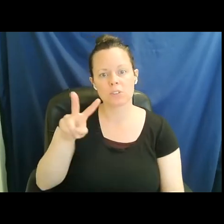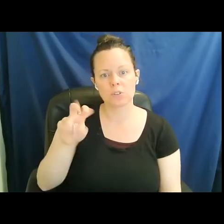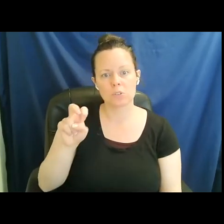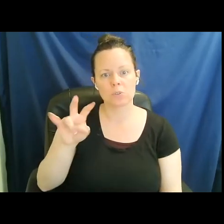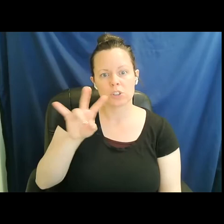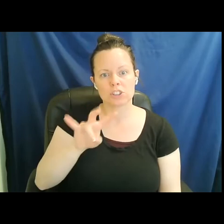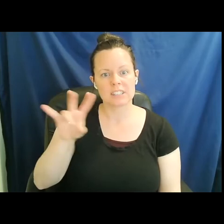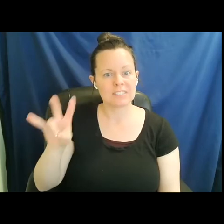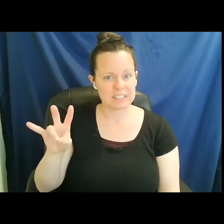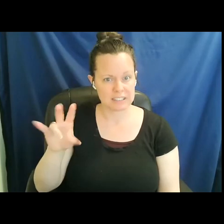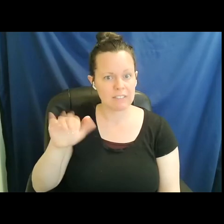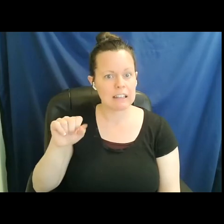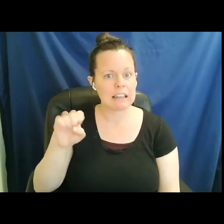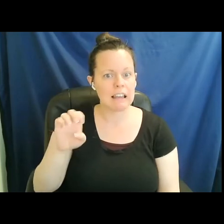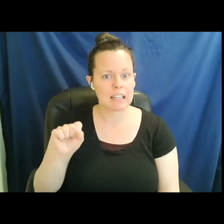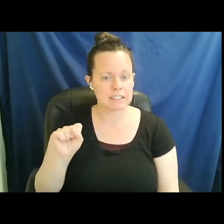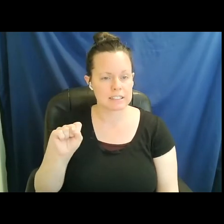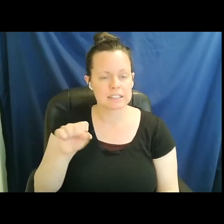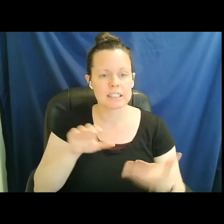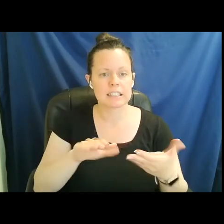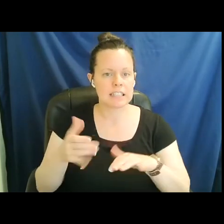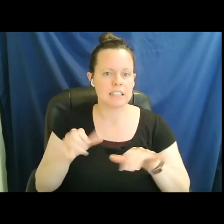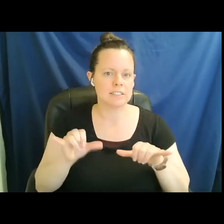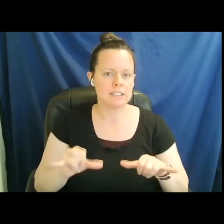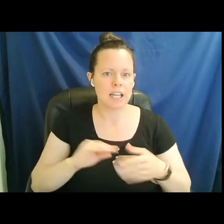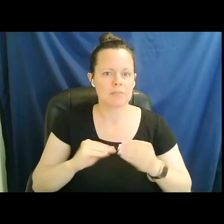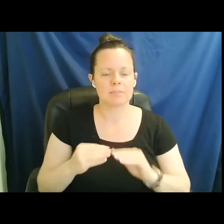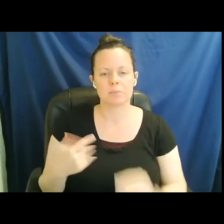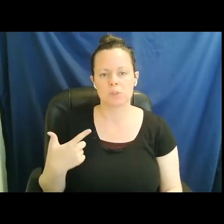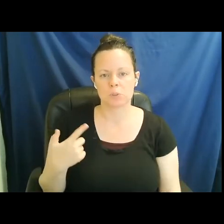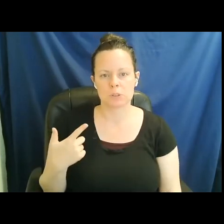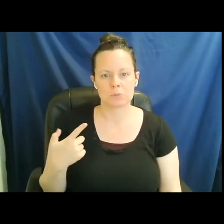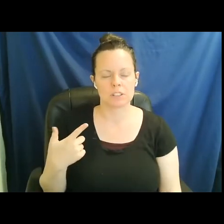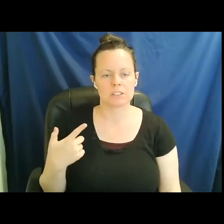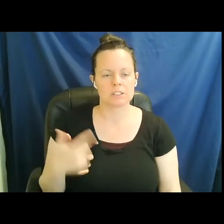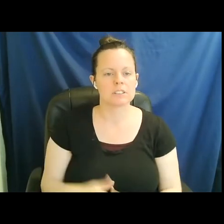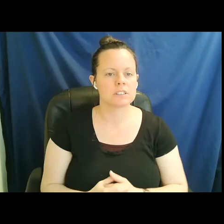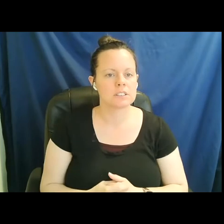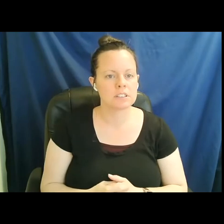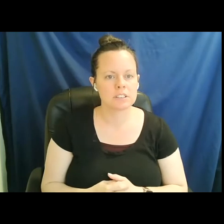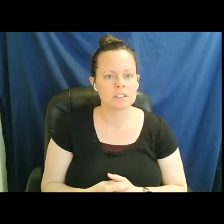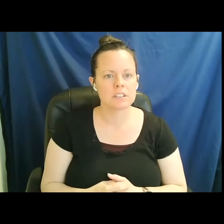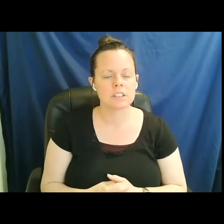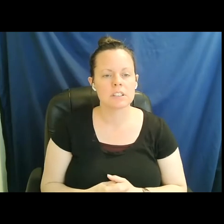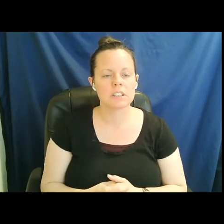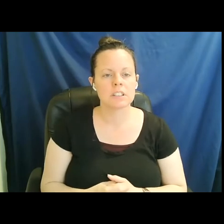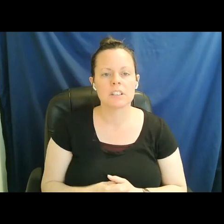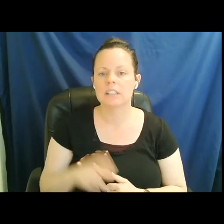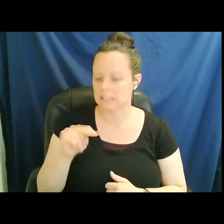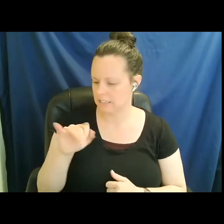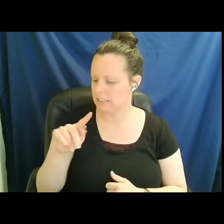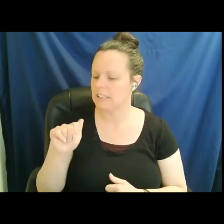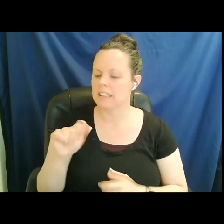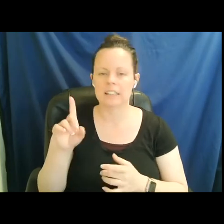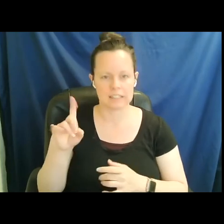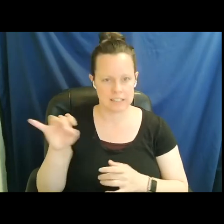2,277 cases. Our deaths remain at 21. And as Nita discussed,